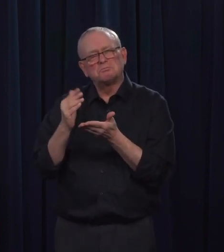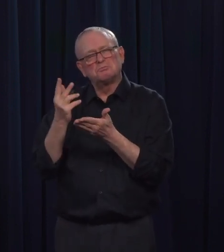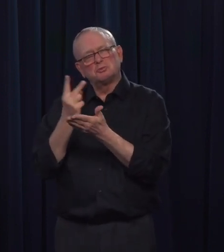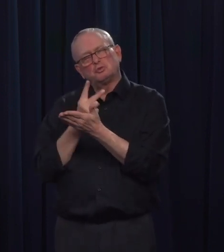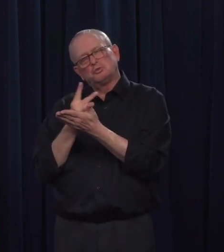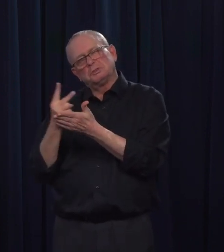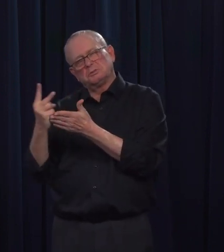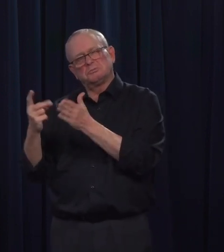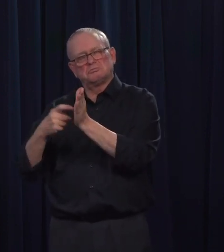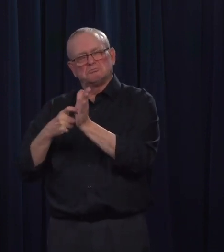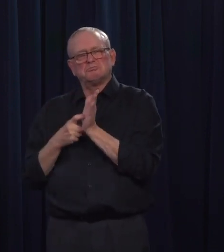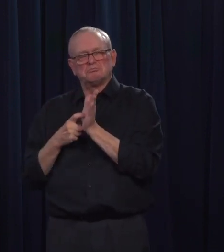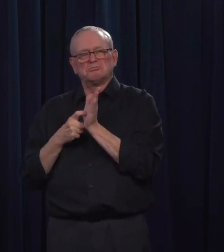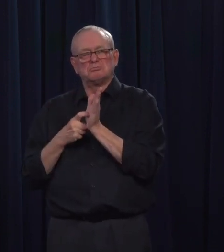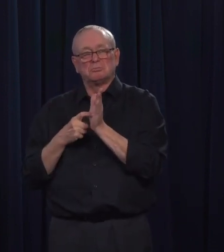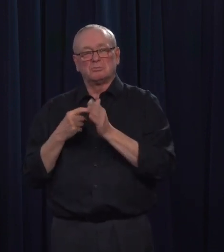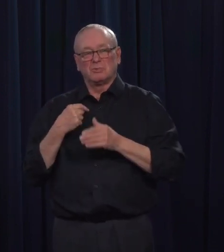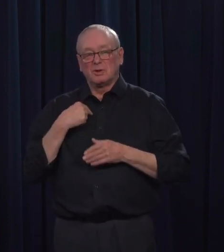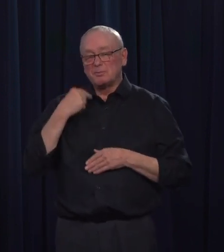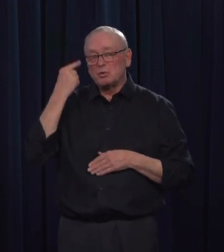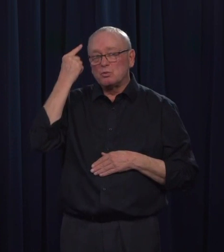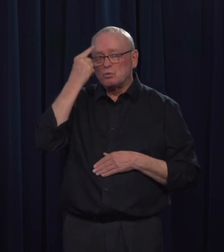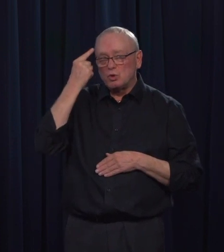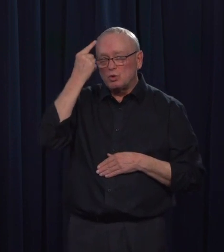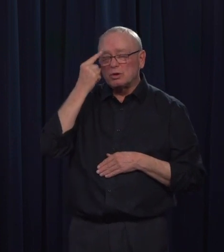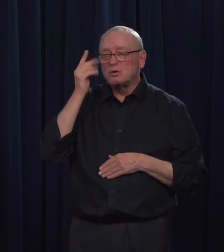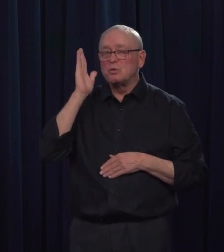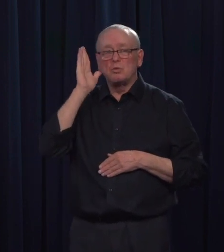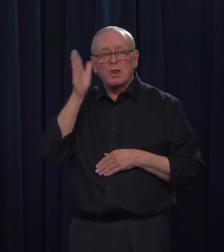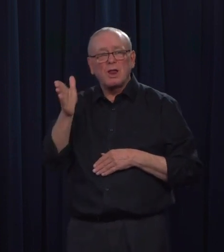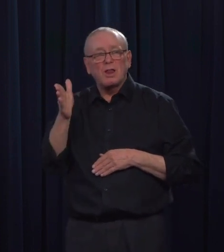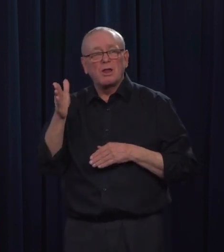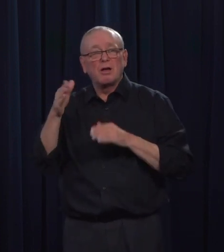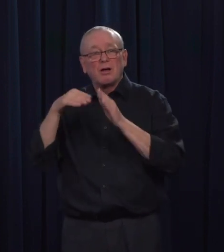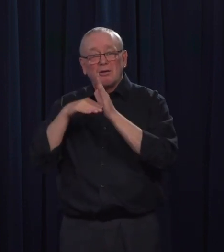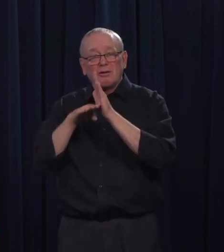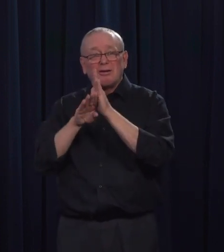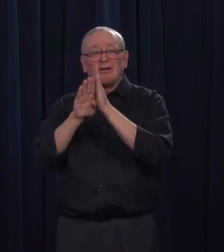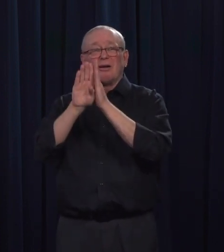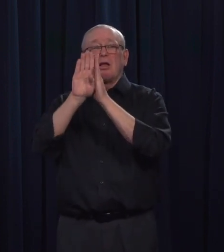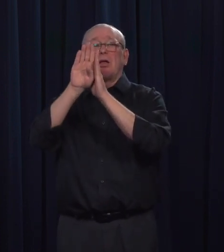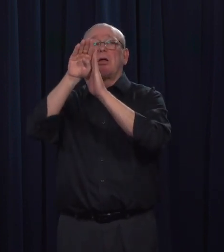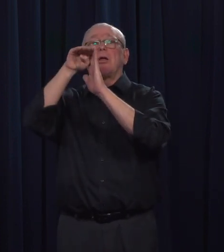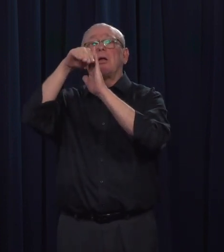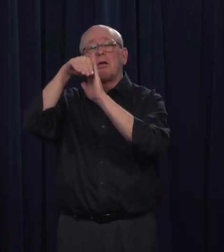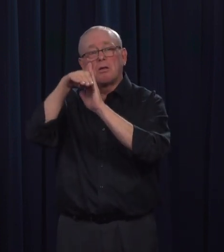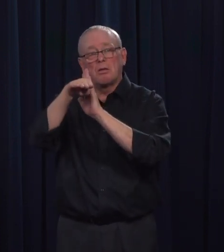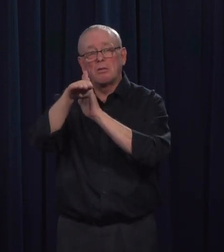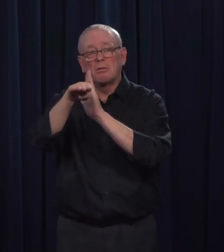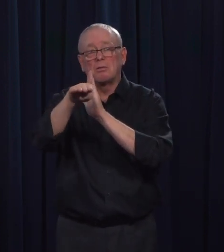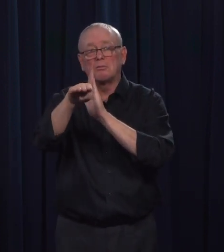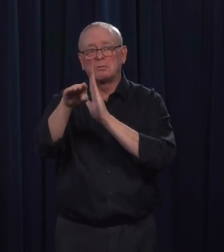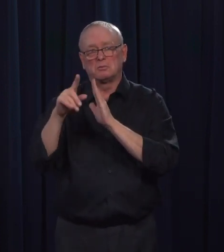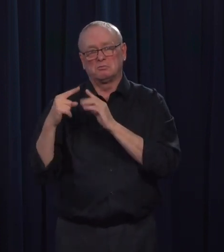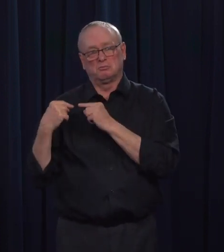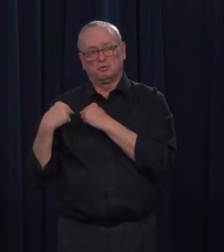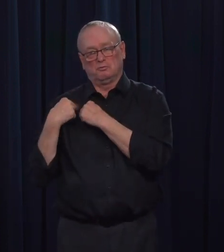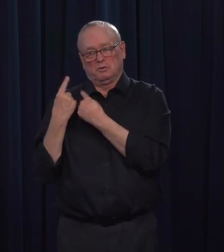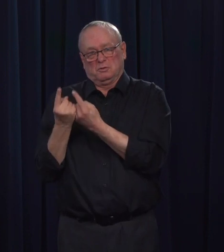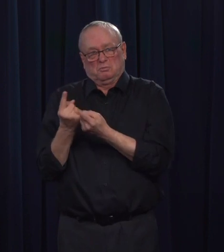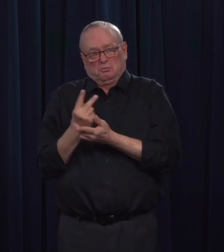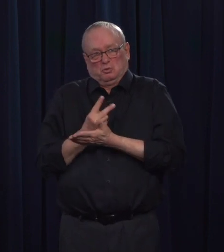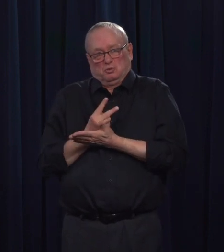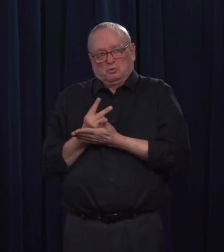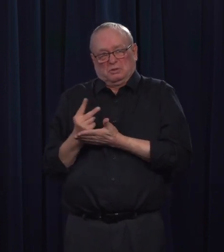be seeing the curve flattening in the next few days? So that's an excellent question, and one of the challenges